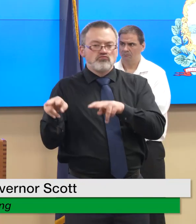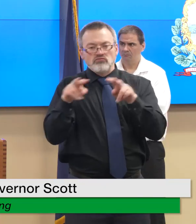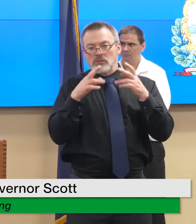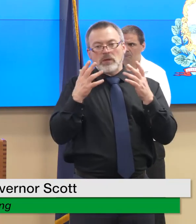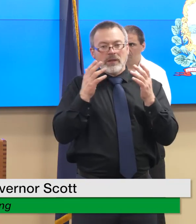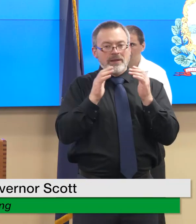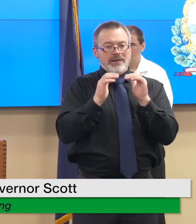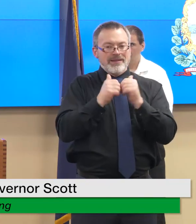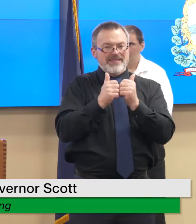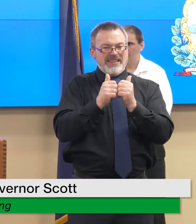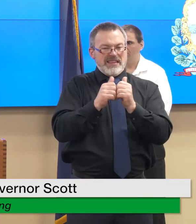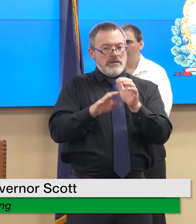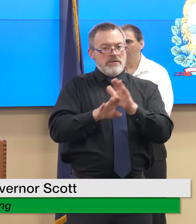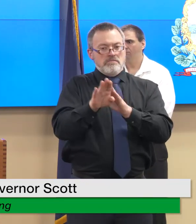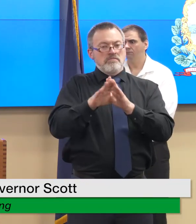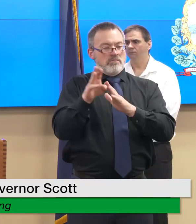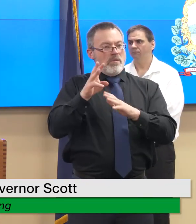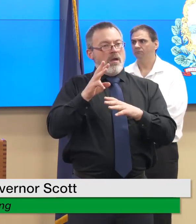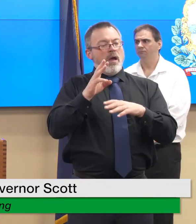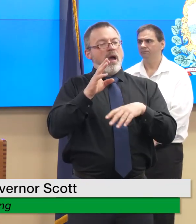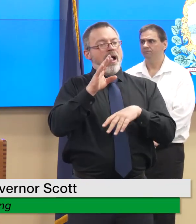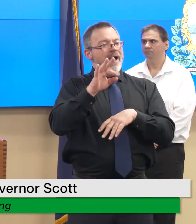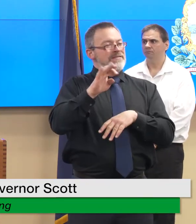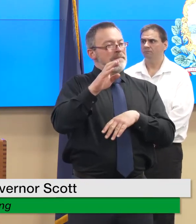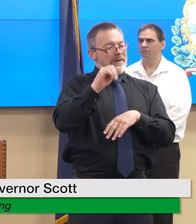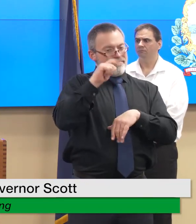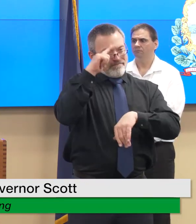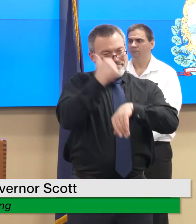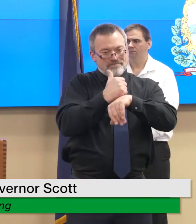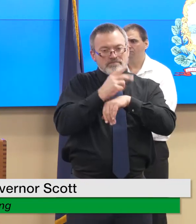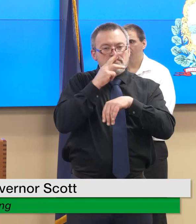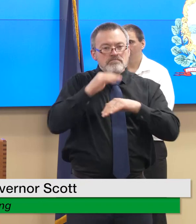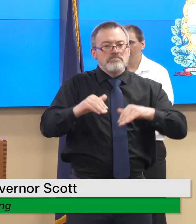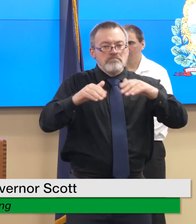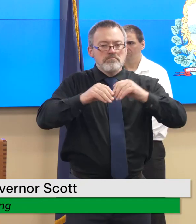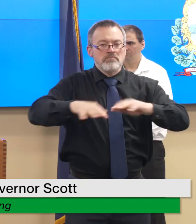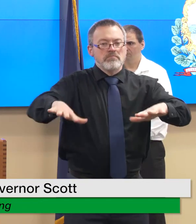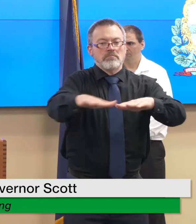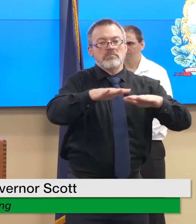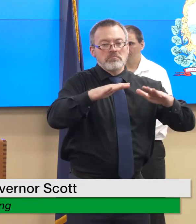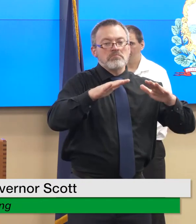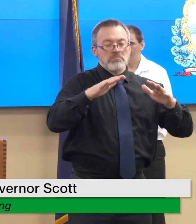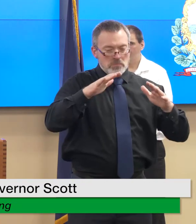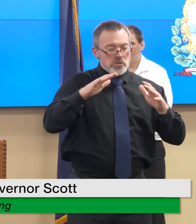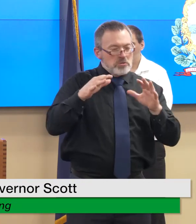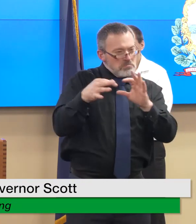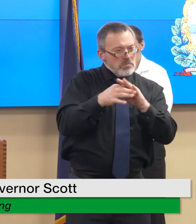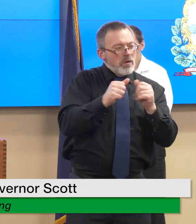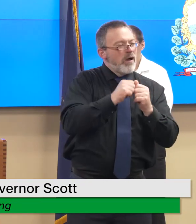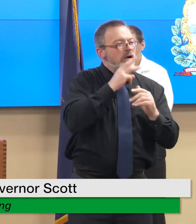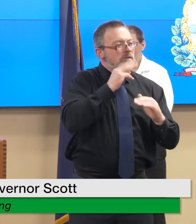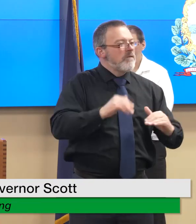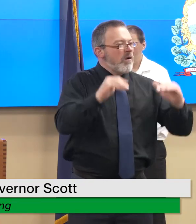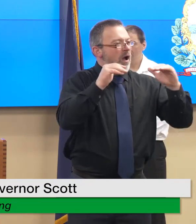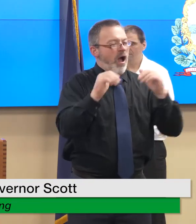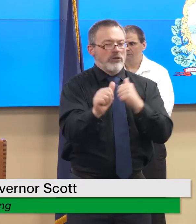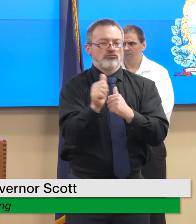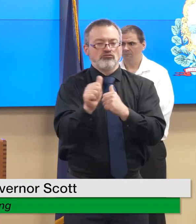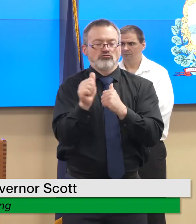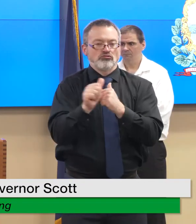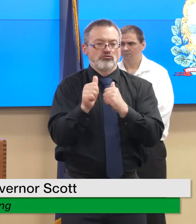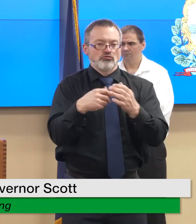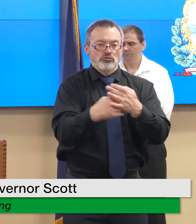FEMA-mapped floodplain, sometimes referred to as the special flood hazard area. NFIP regulations